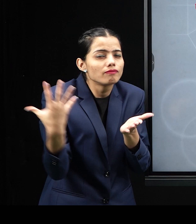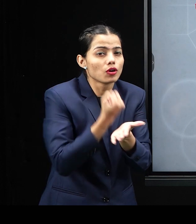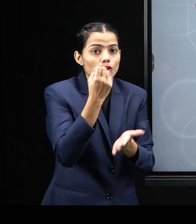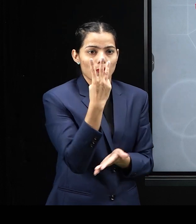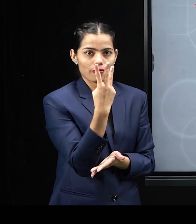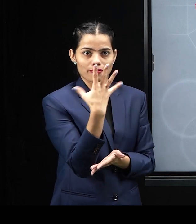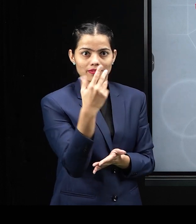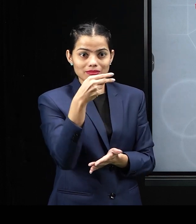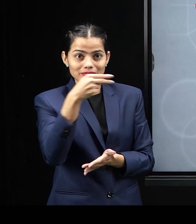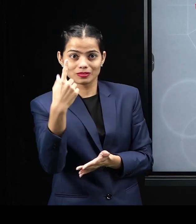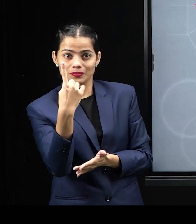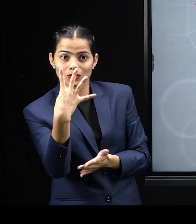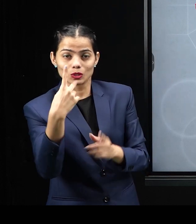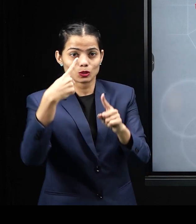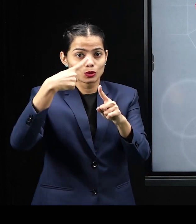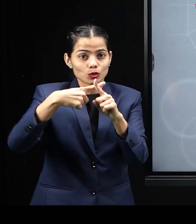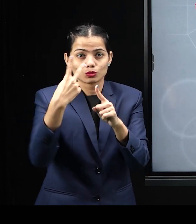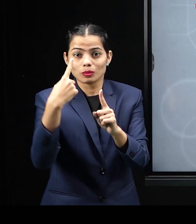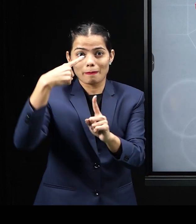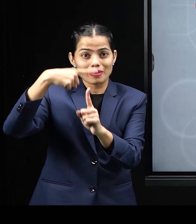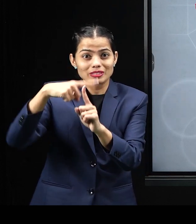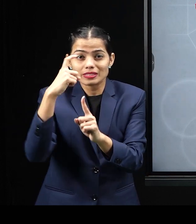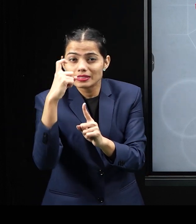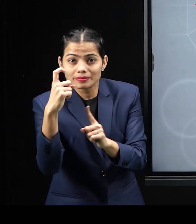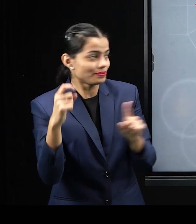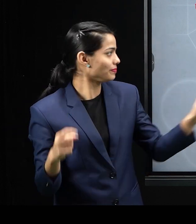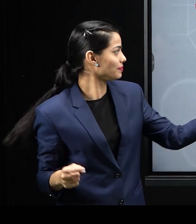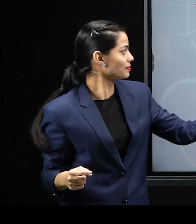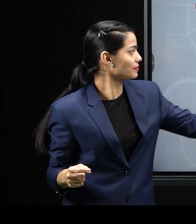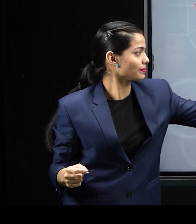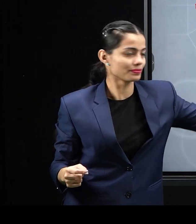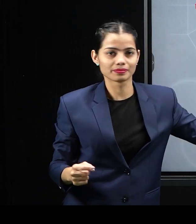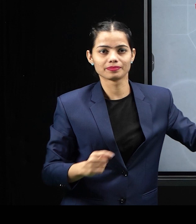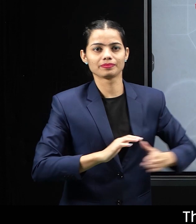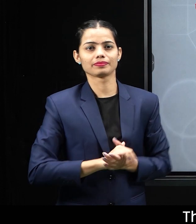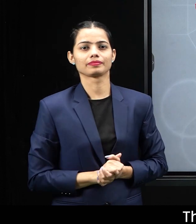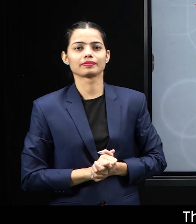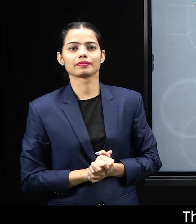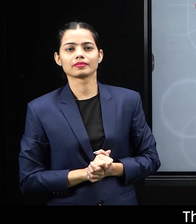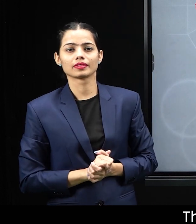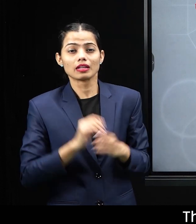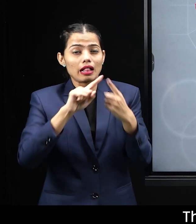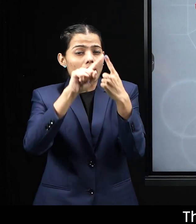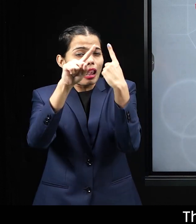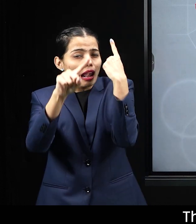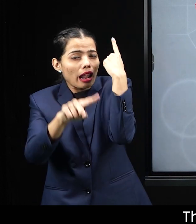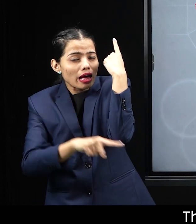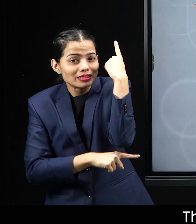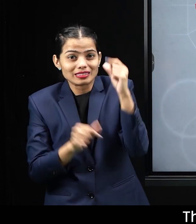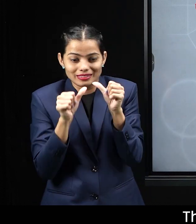get 35 is equal to 14 into 2 plus 7, that is equation number 3.